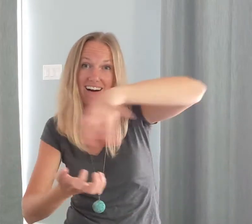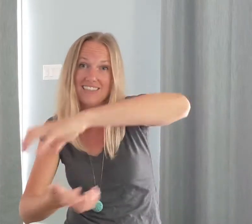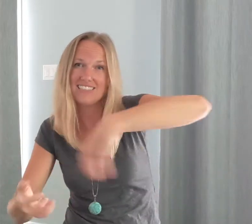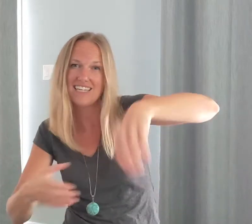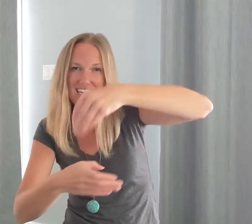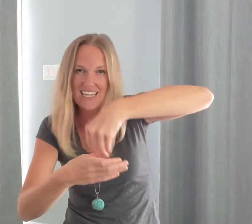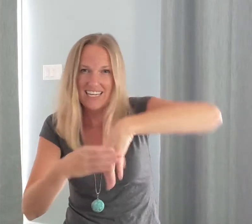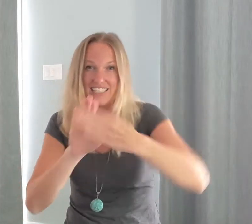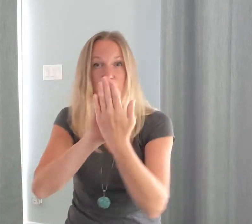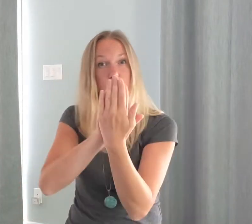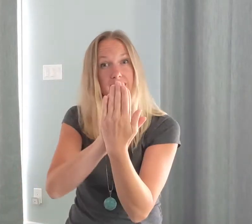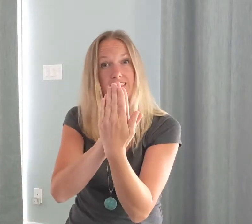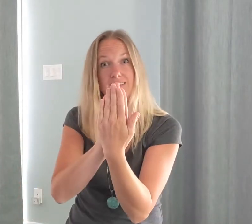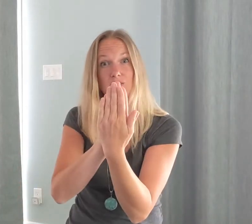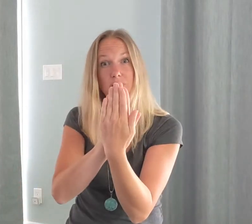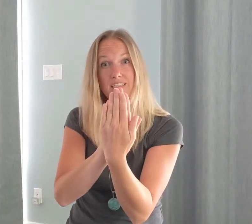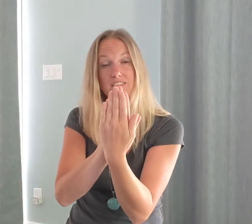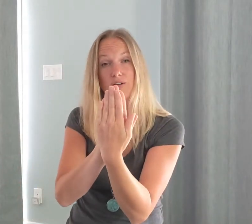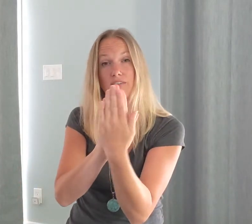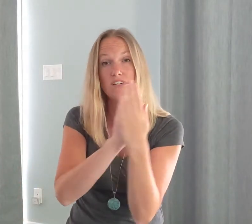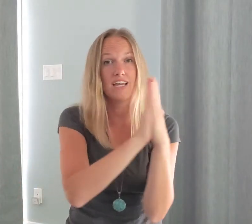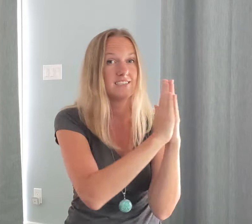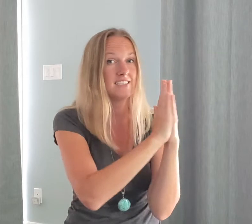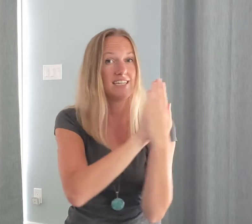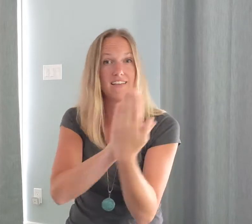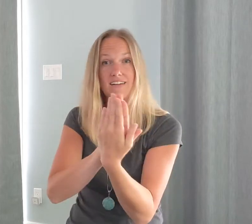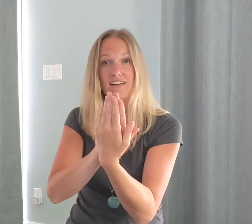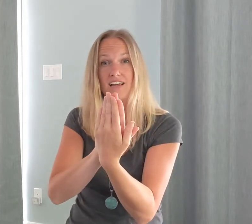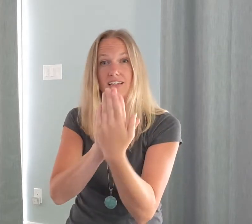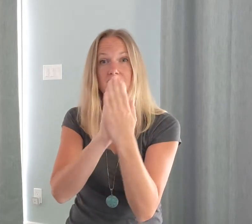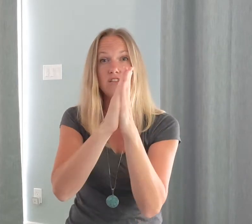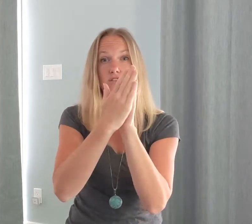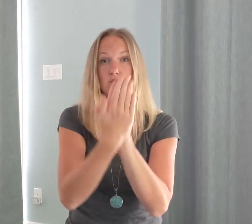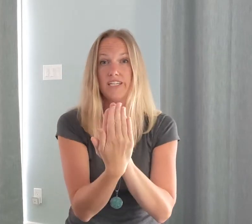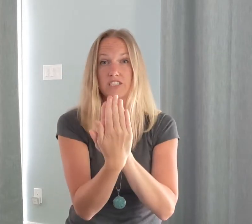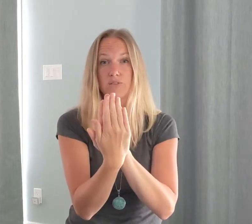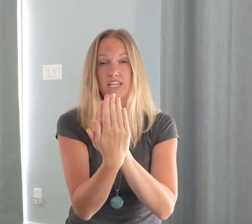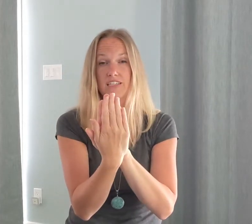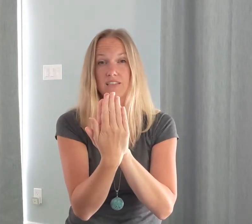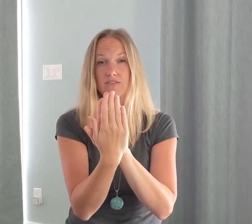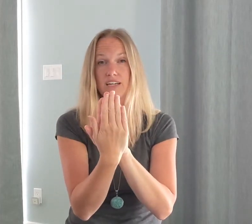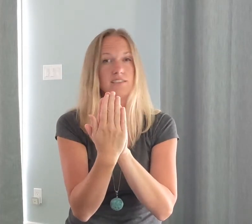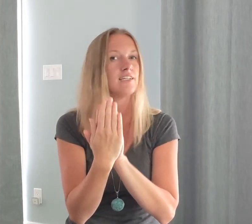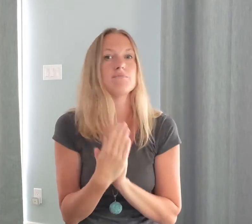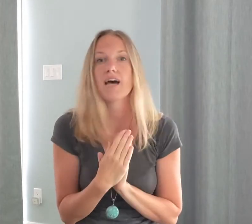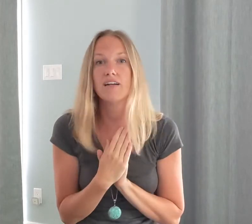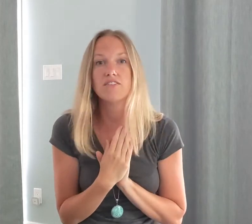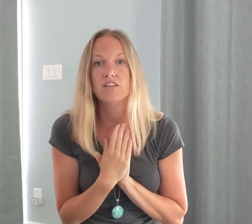chaos into peace? So peace, you have your hands together. Then you switch which hand is in front. It doesn't matter if your